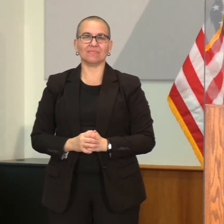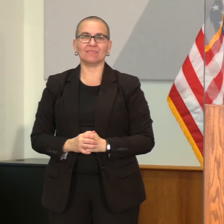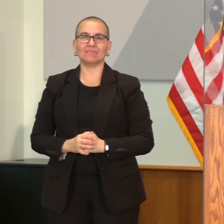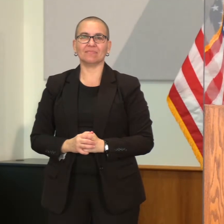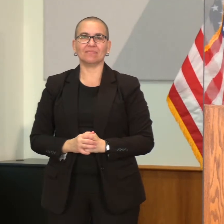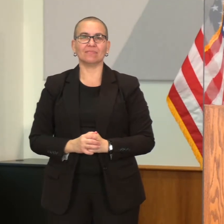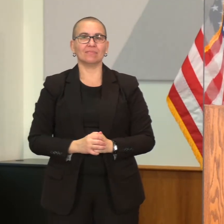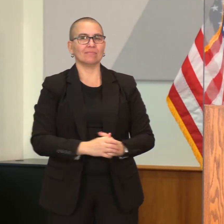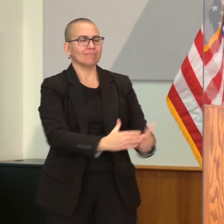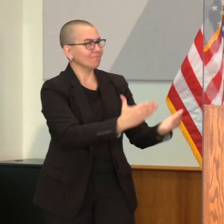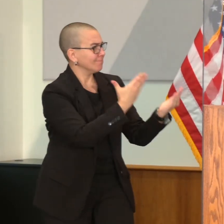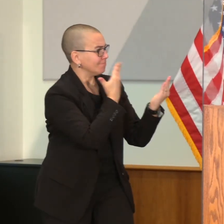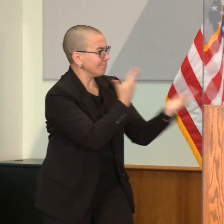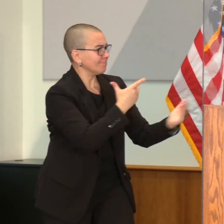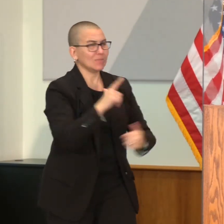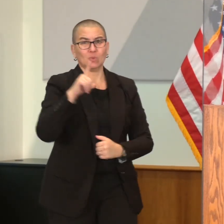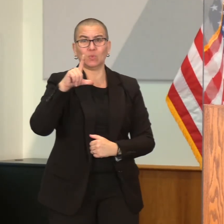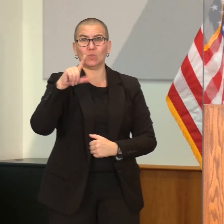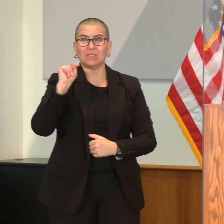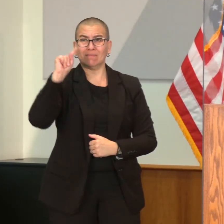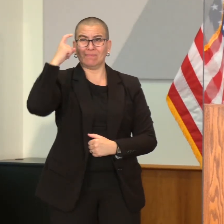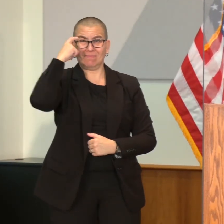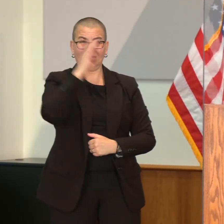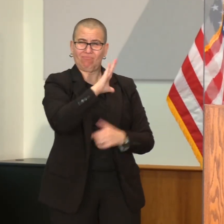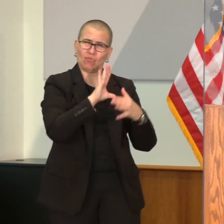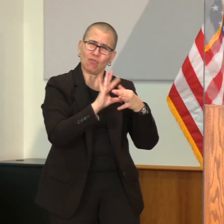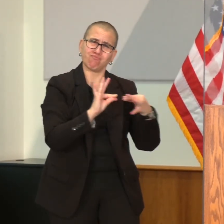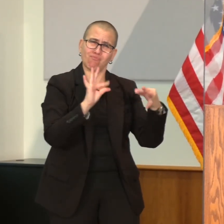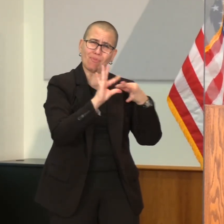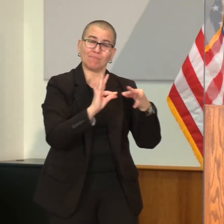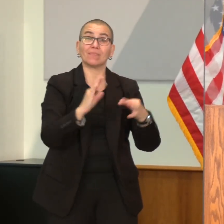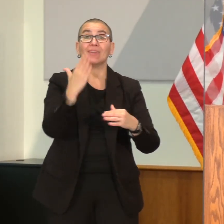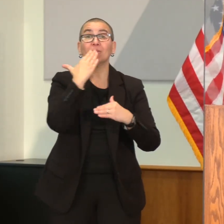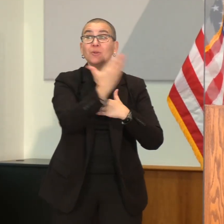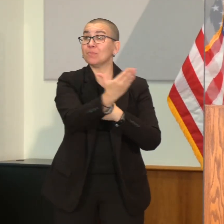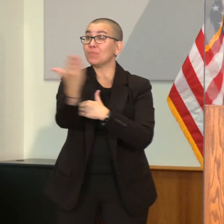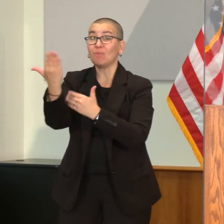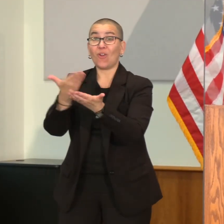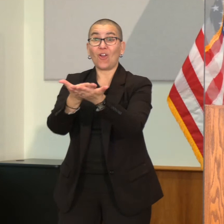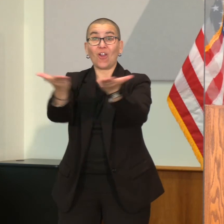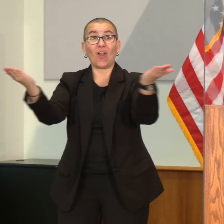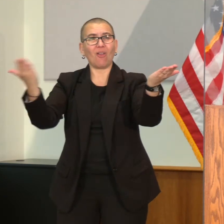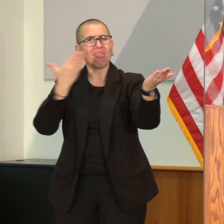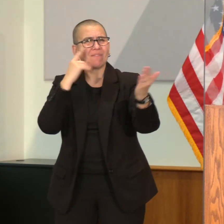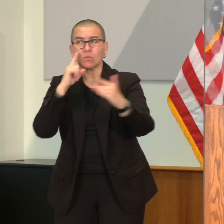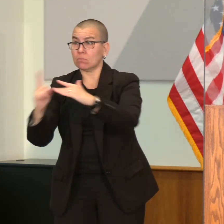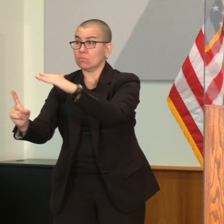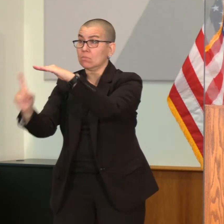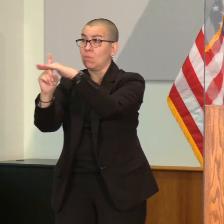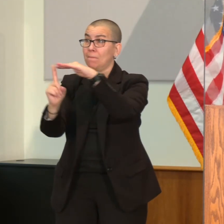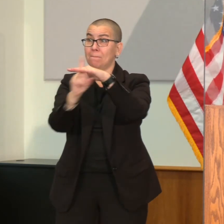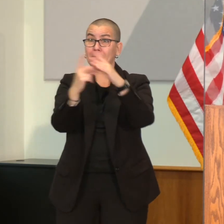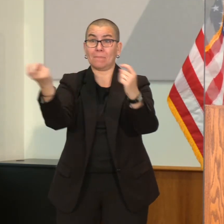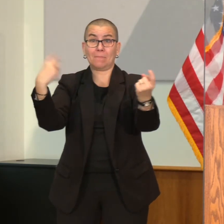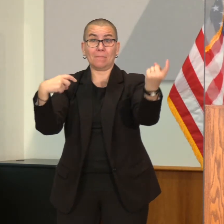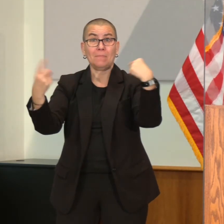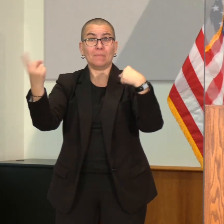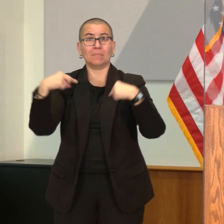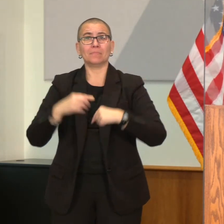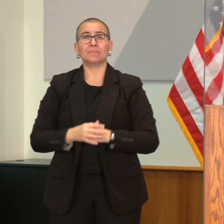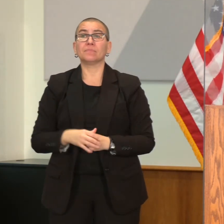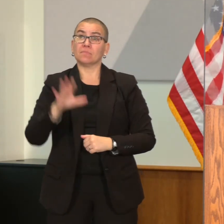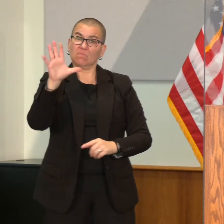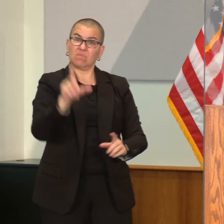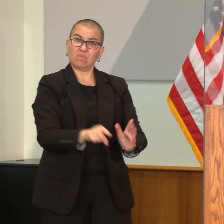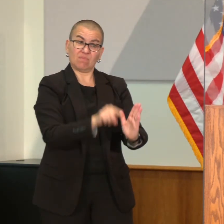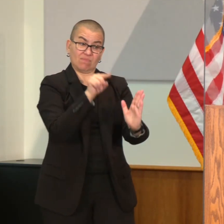Thank you, Lieutenant Governor, for your words. Good morning, all. Thank you for being here. The killing of George Floyd and Daunte